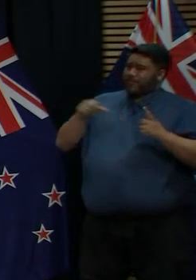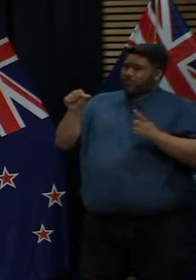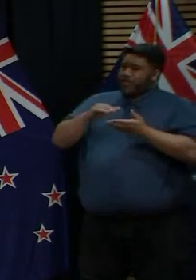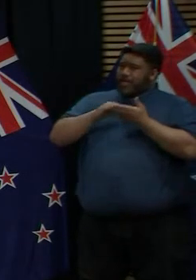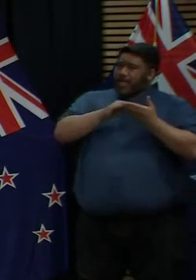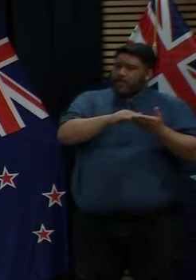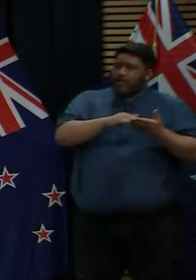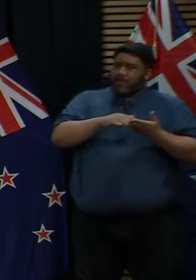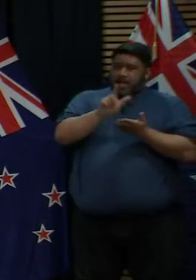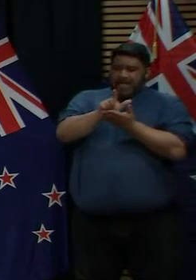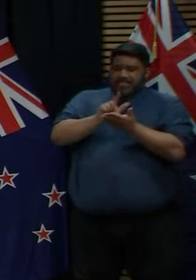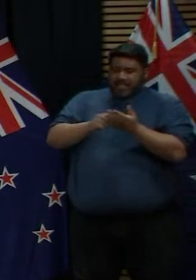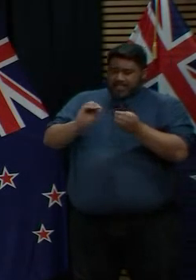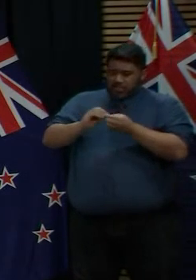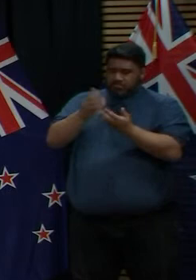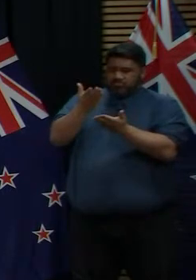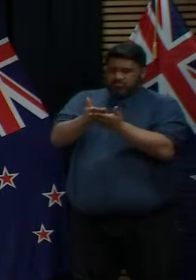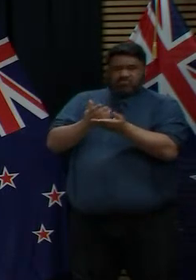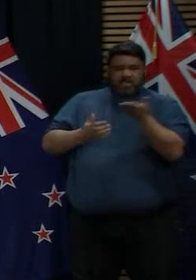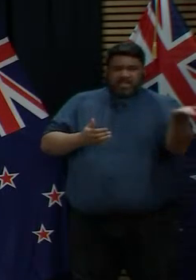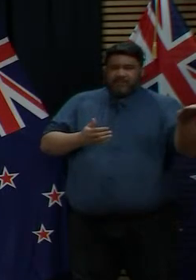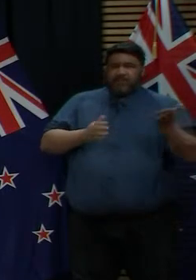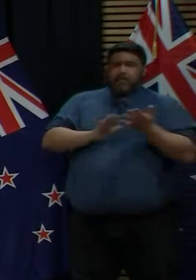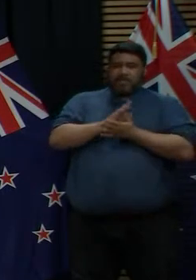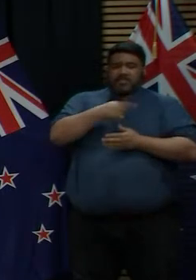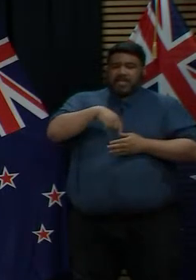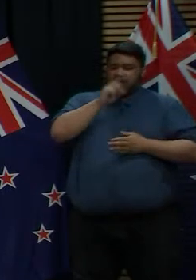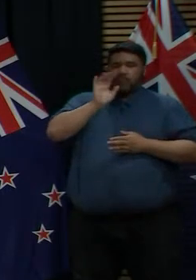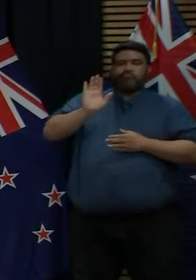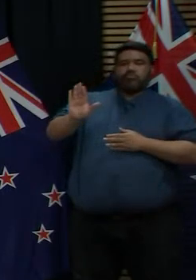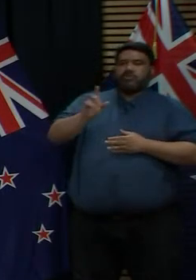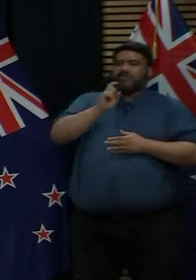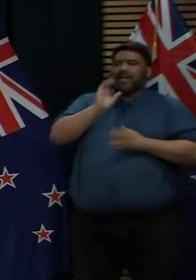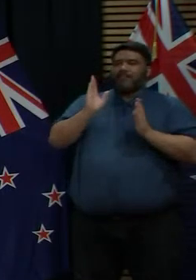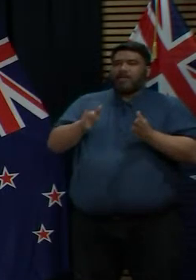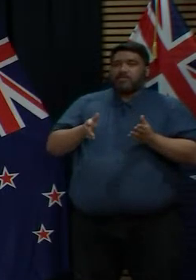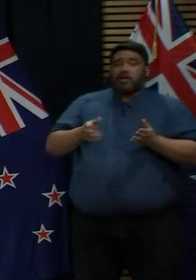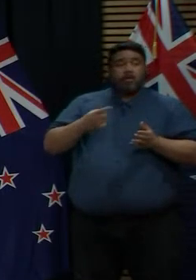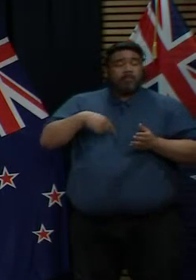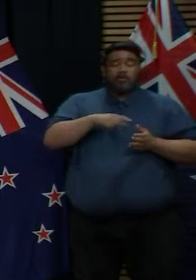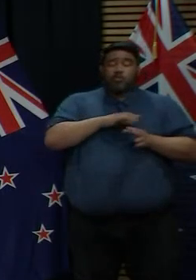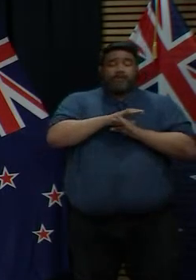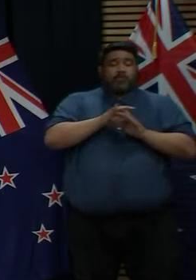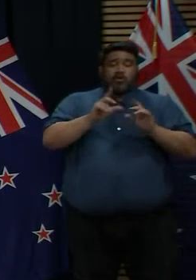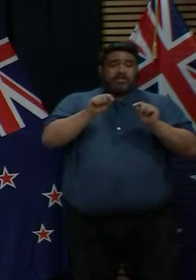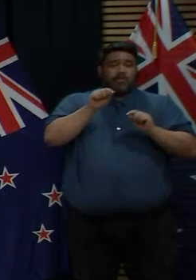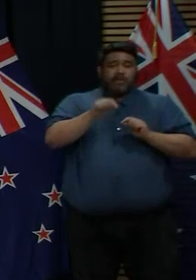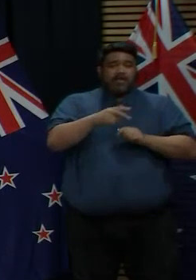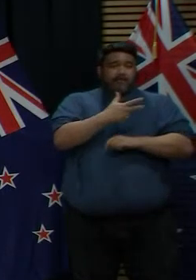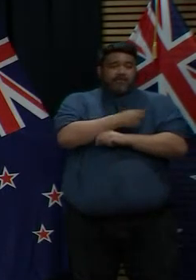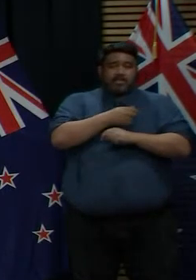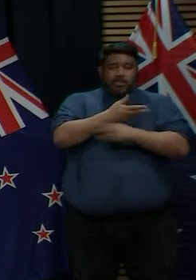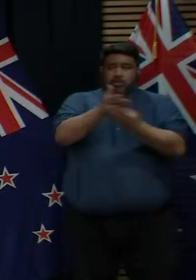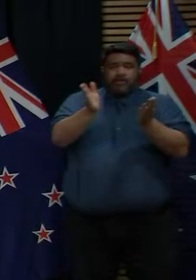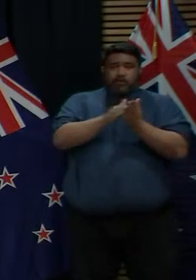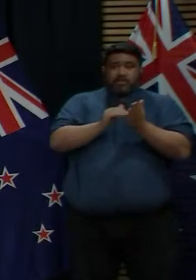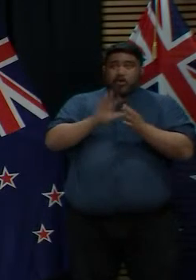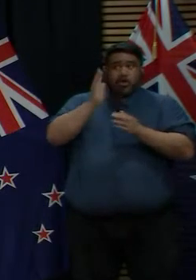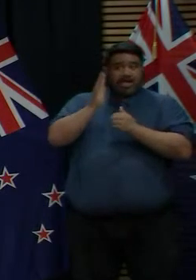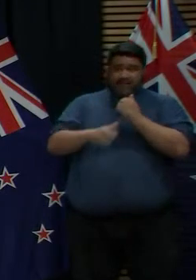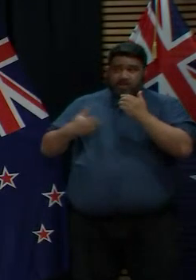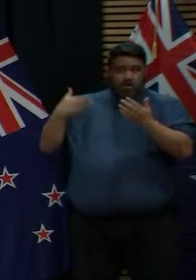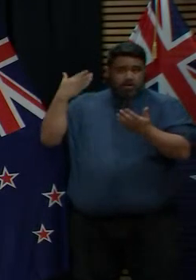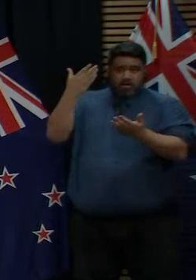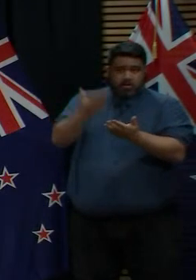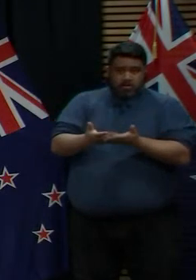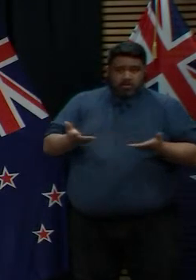with legislation or regulation to do it? Because we haven't put in place blanket mandates across the board for vaccination in New Zealand, and we never have. But there